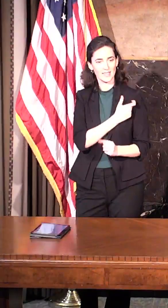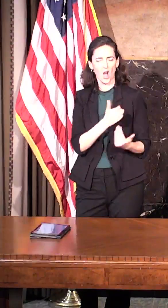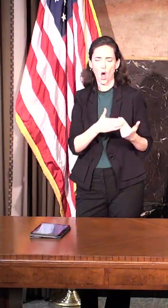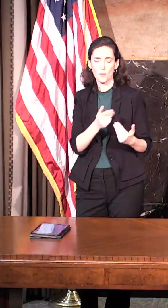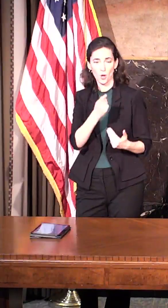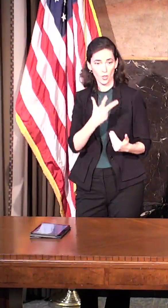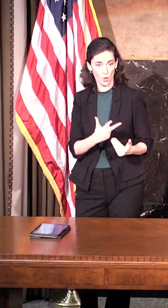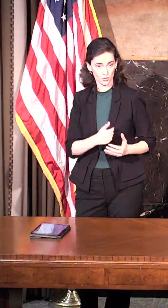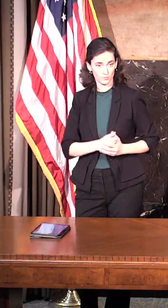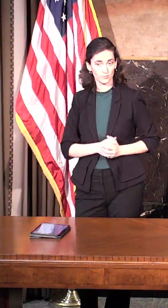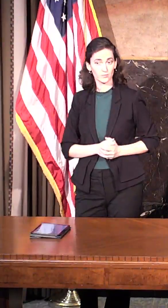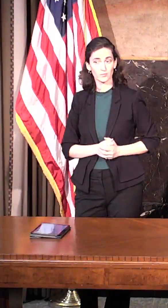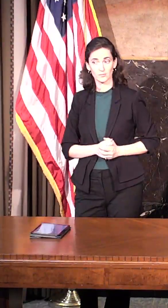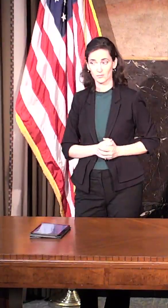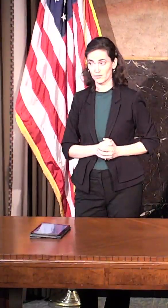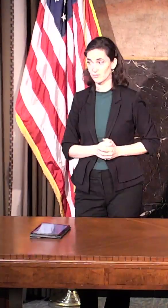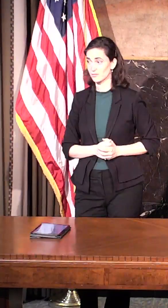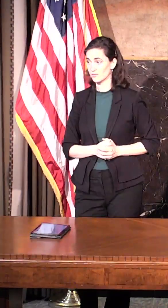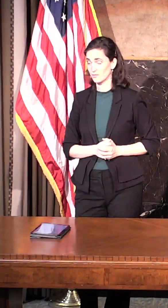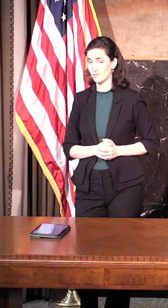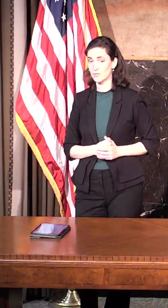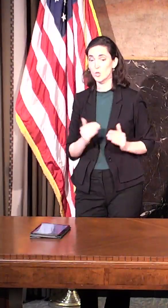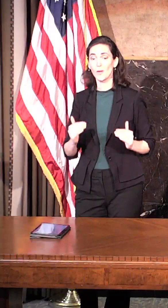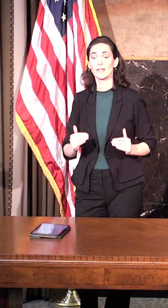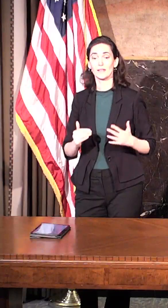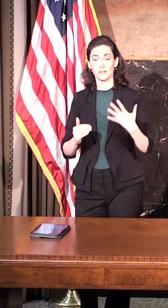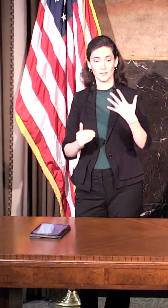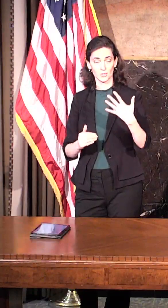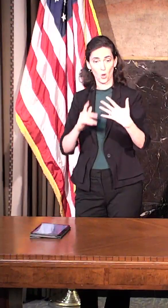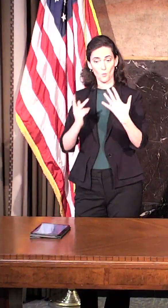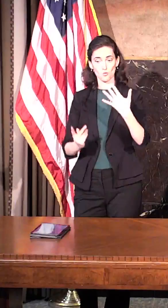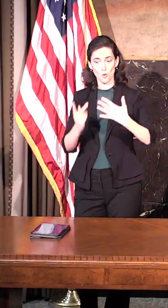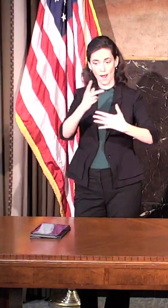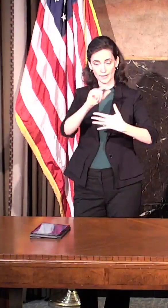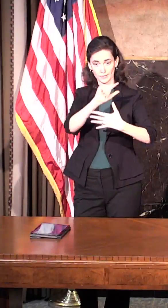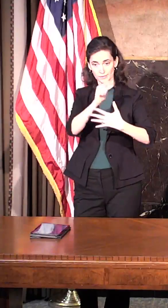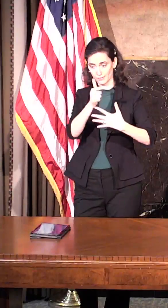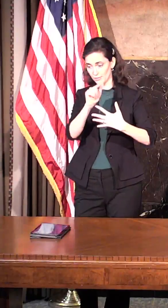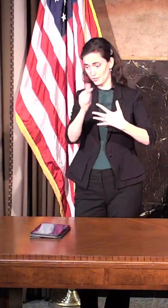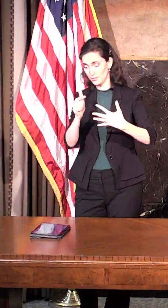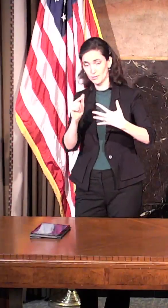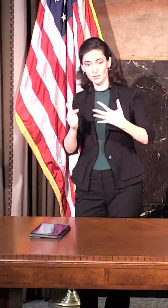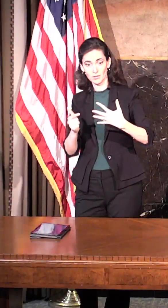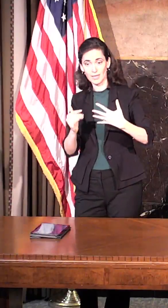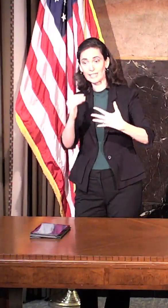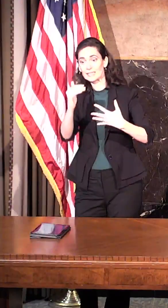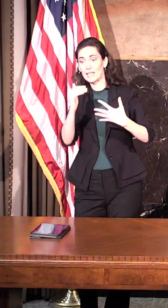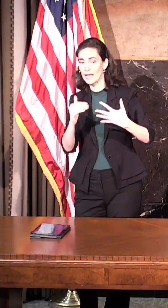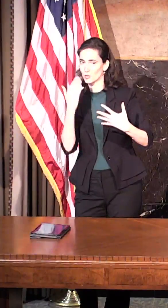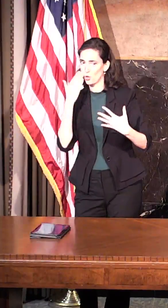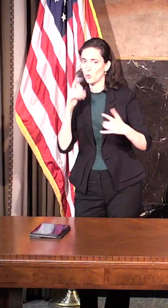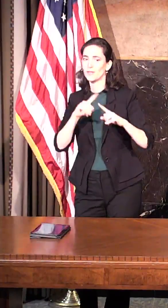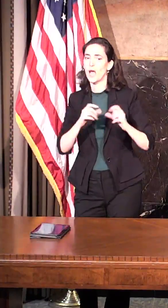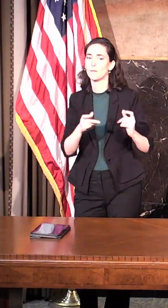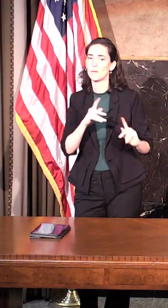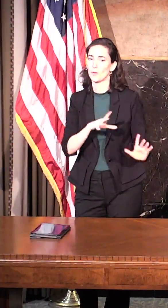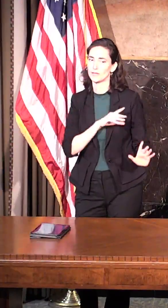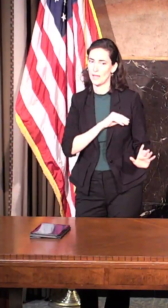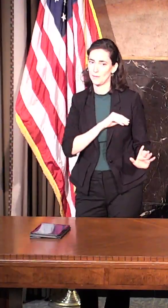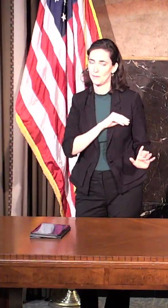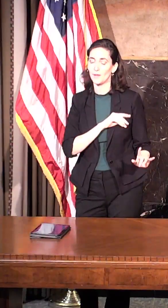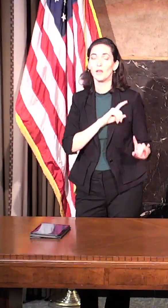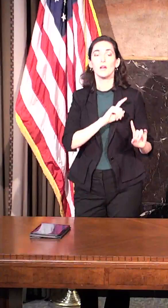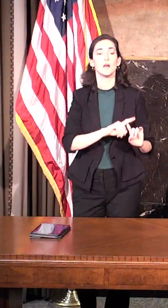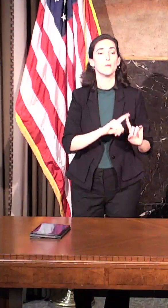And so we don't know when we get to the next order of priority because it depends on the uptake. But what we do is we